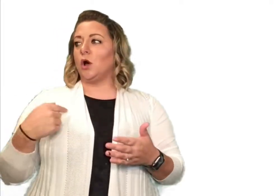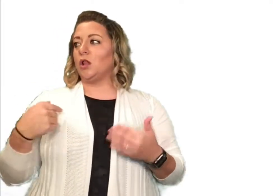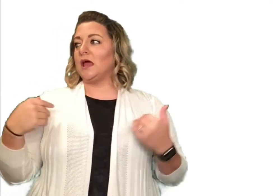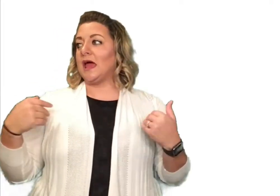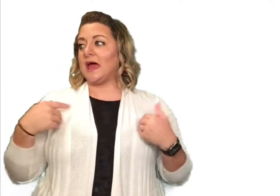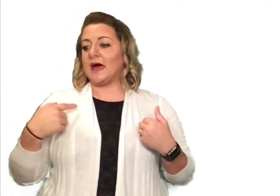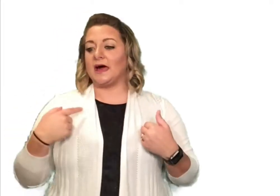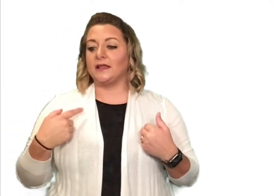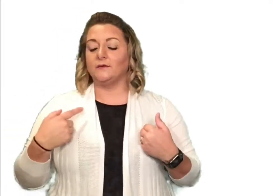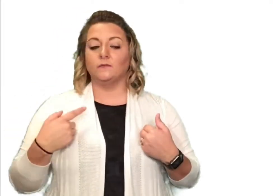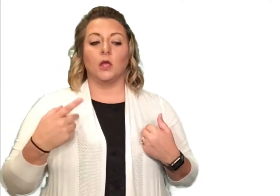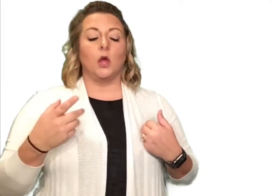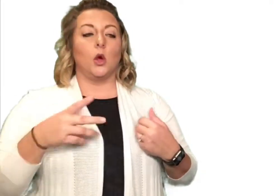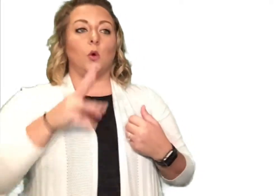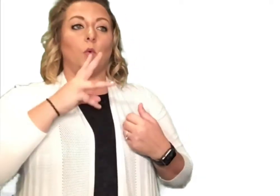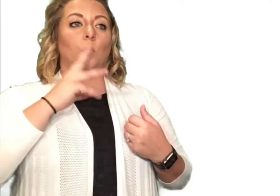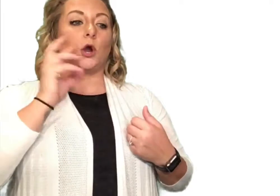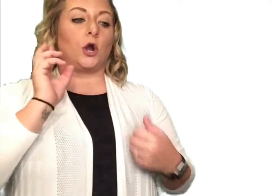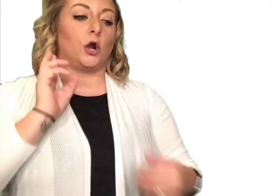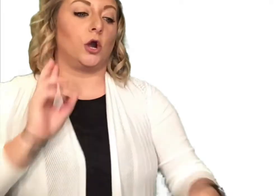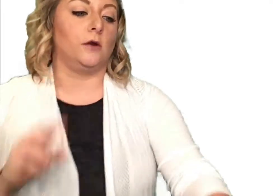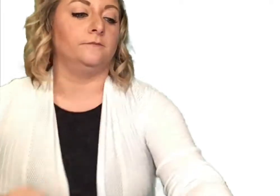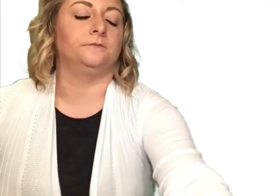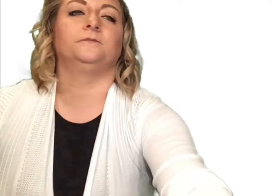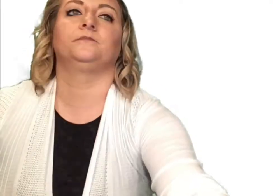all had were